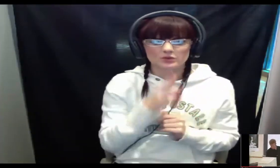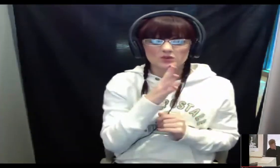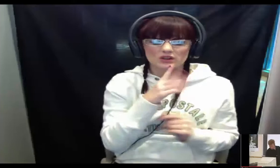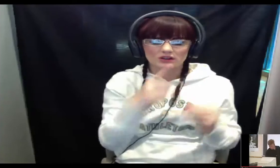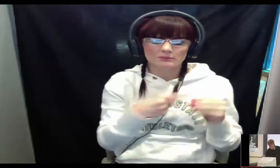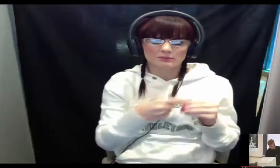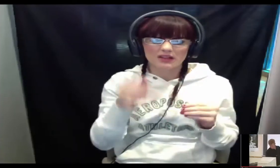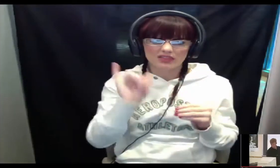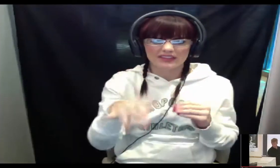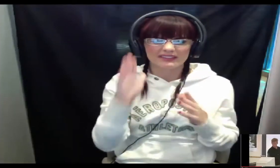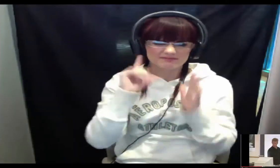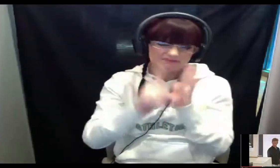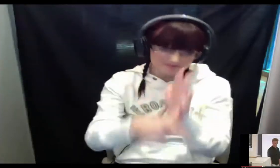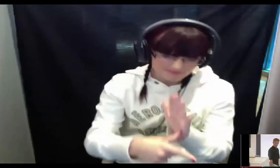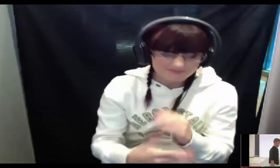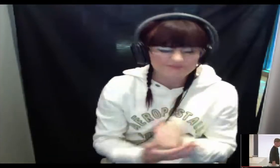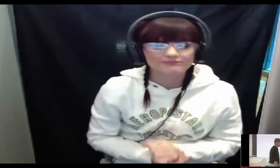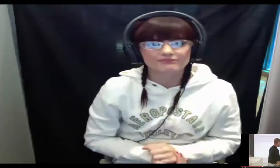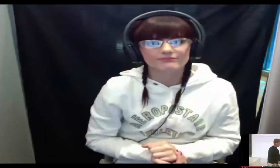Next one.